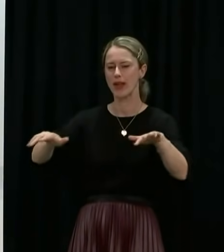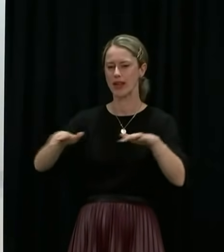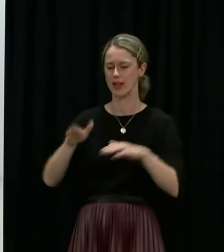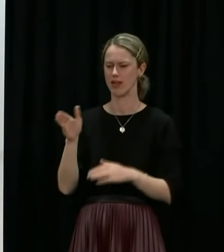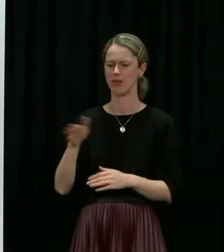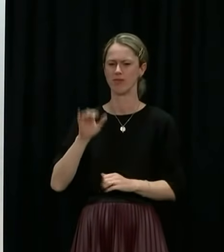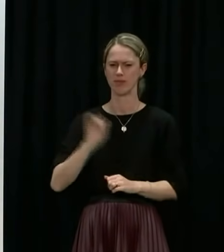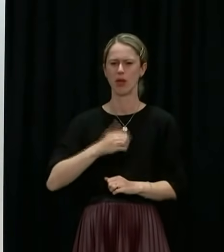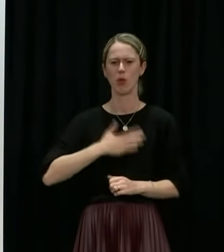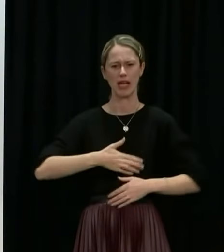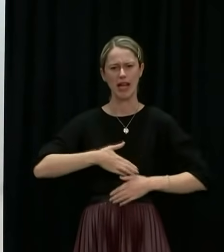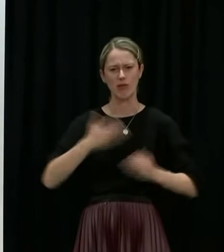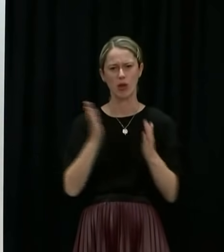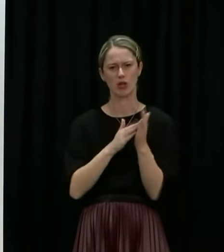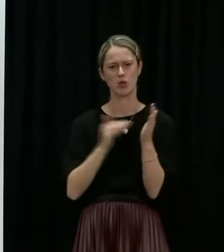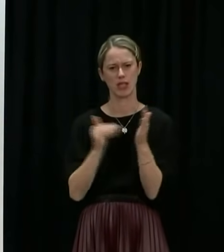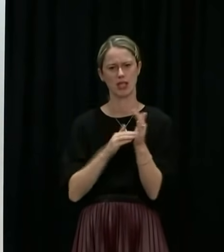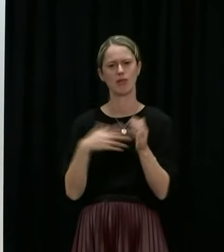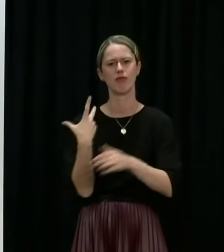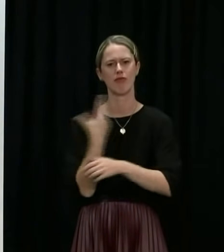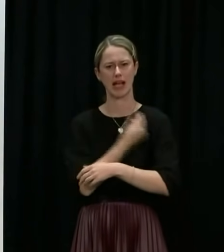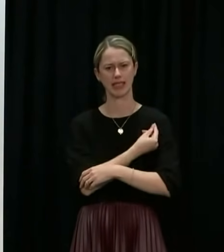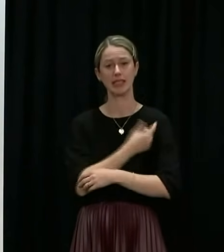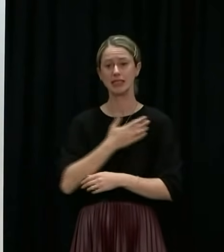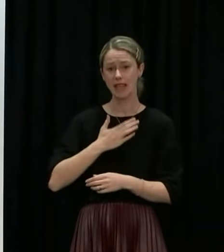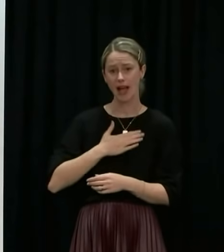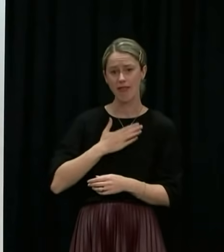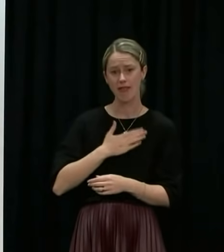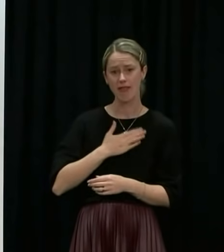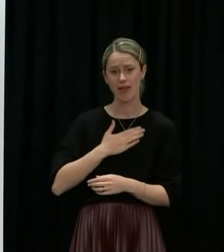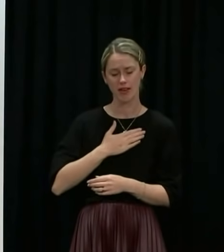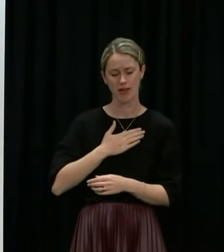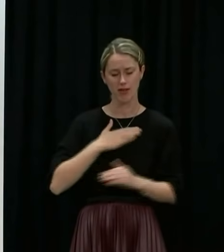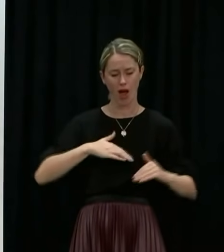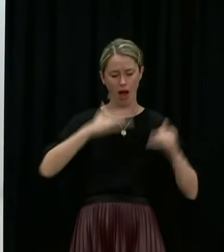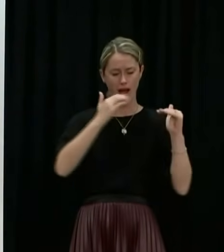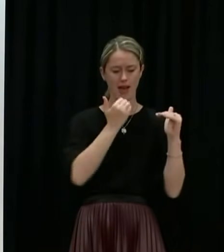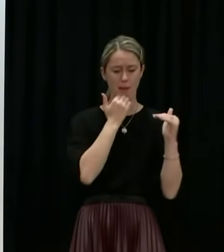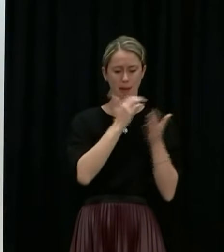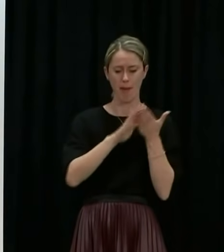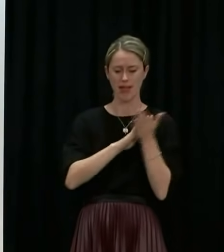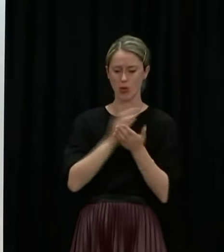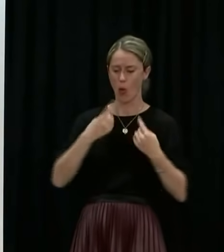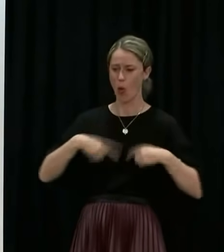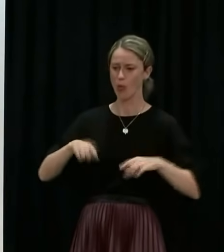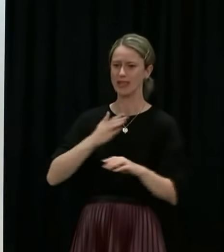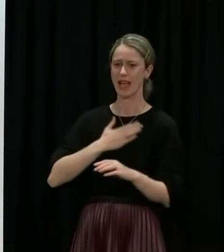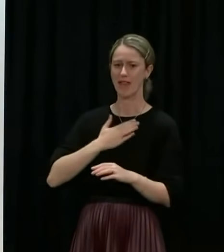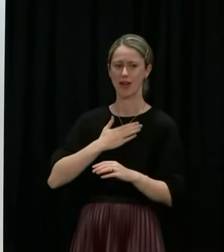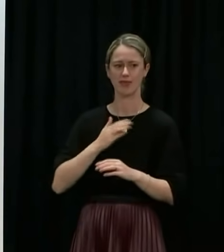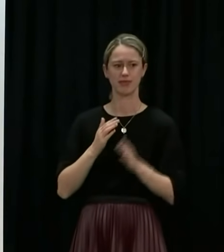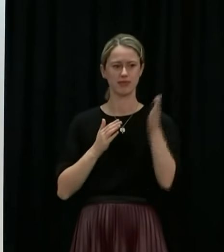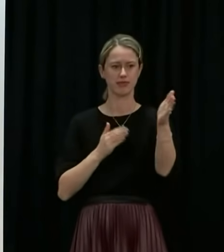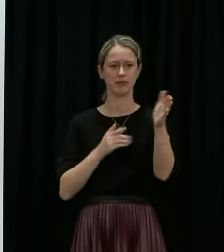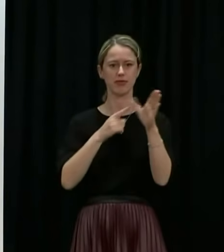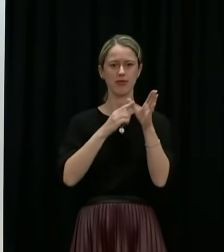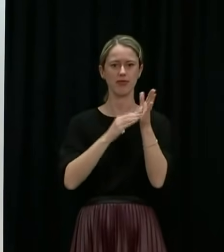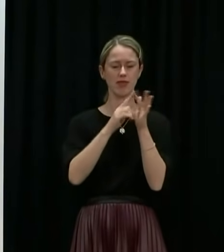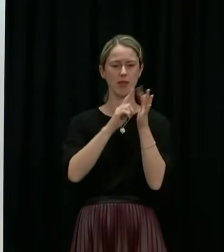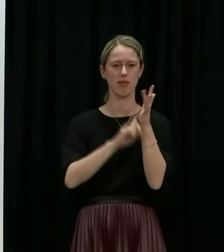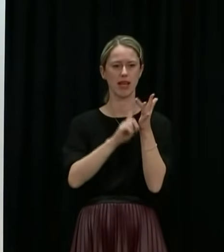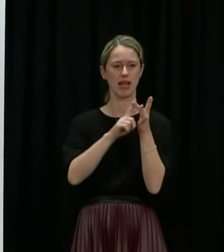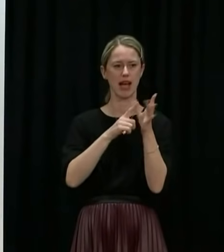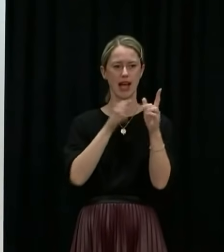want everybody in New Zealand to be vaccinated. It's safe, and the more people that are vaccinated, the safer we will all be. Amelia. On